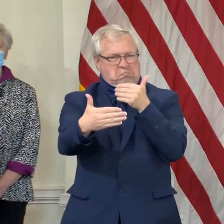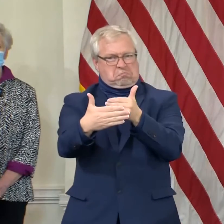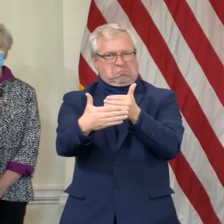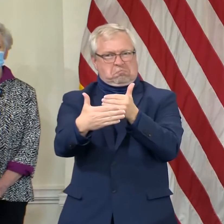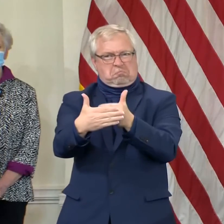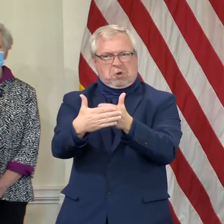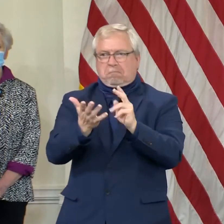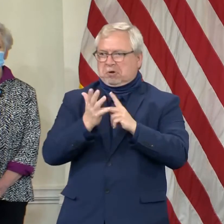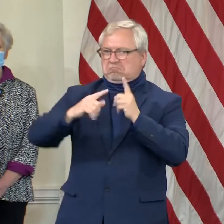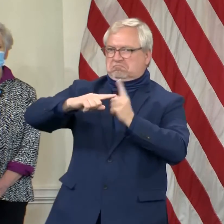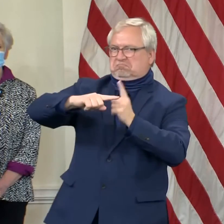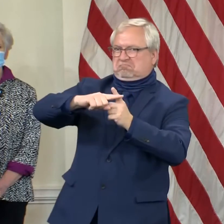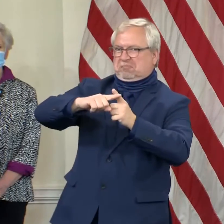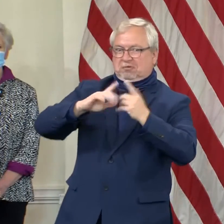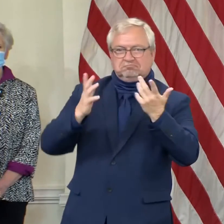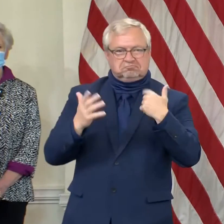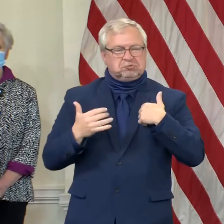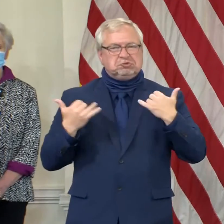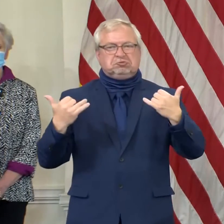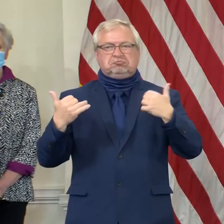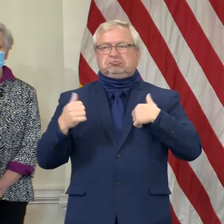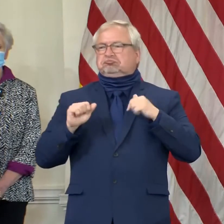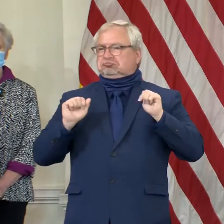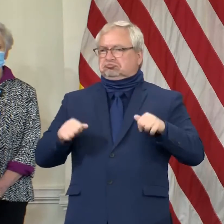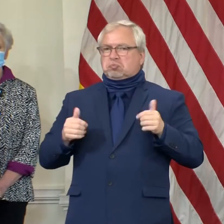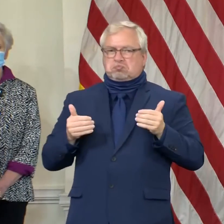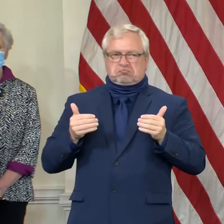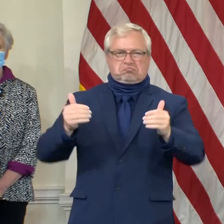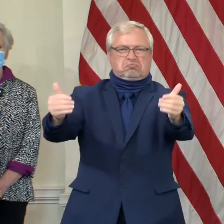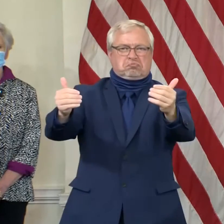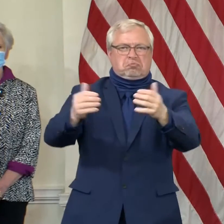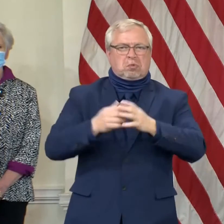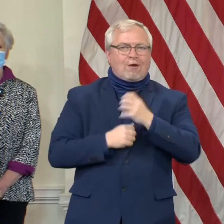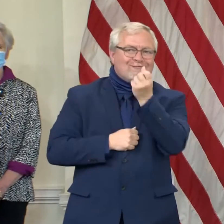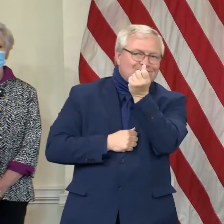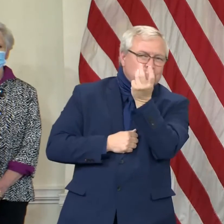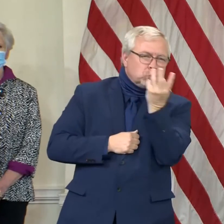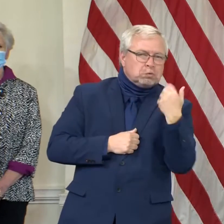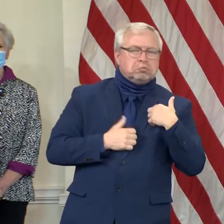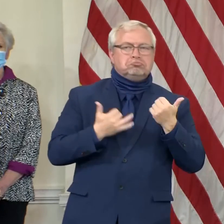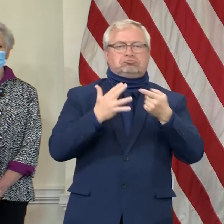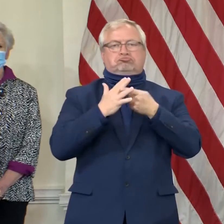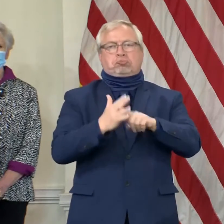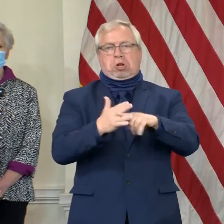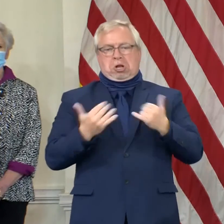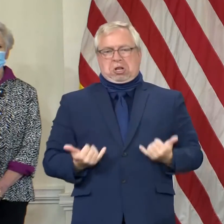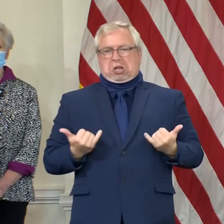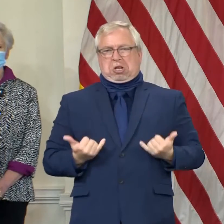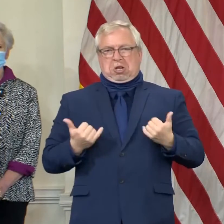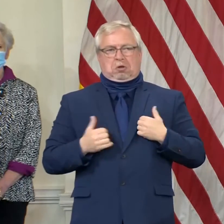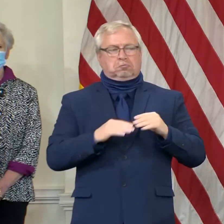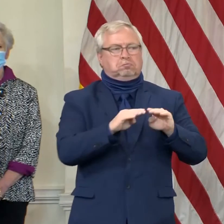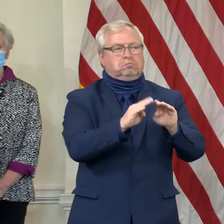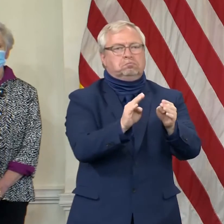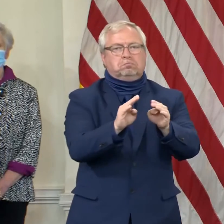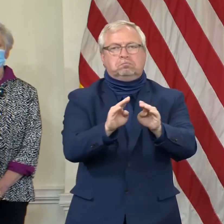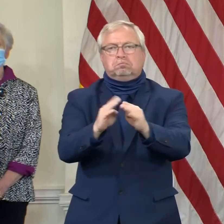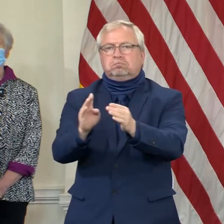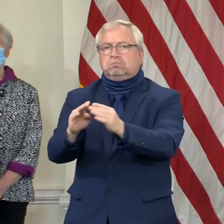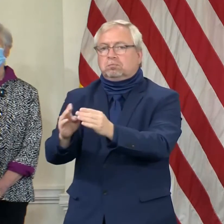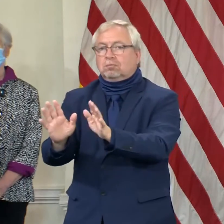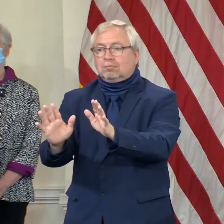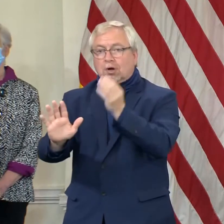now prior to the lifting of the stay-at-home order and the beginning of stage one. As long as